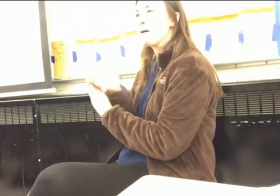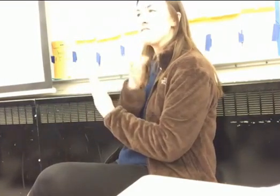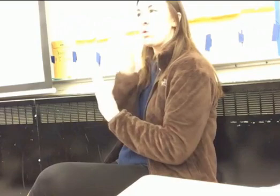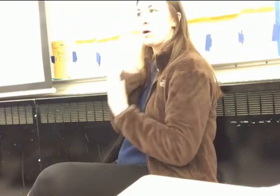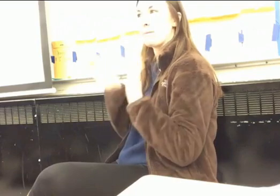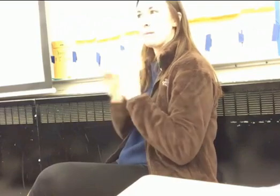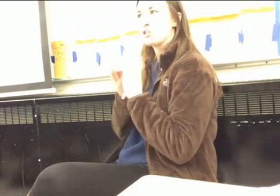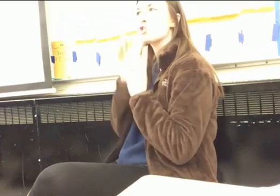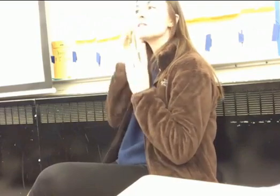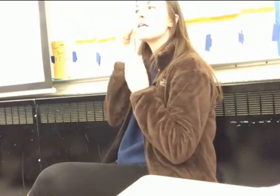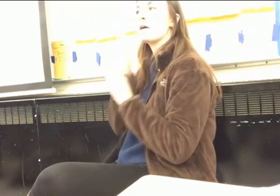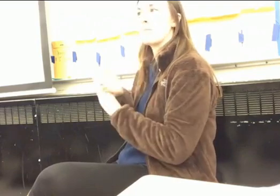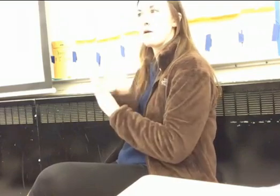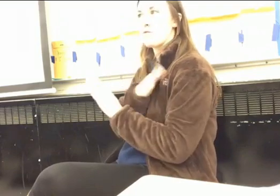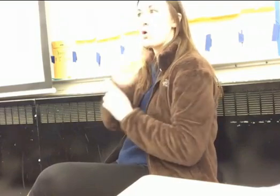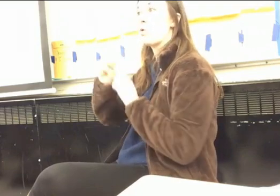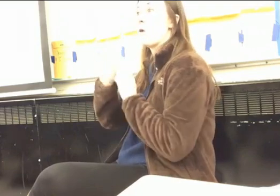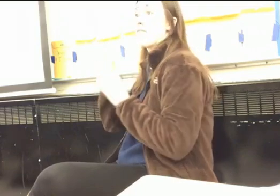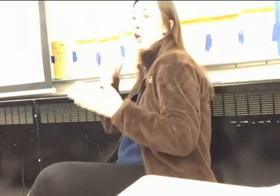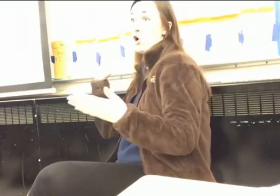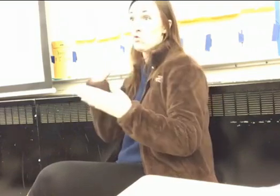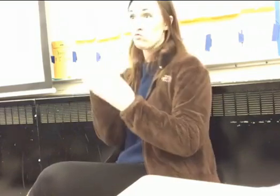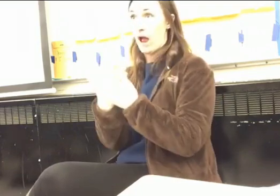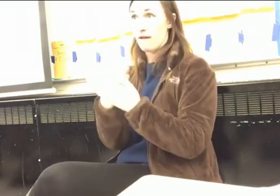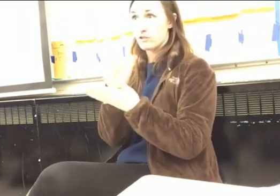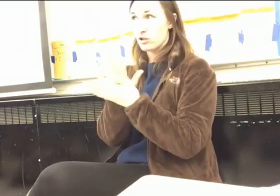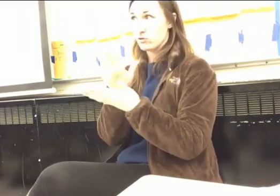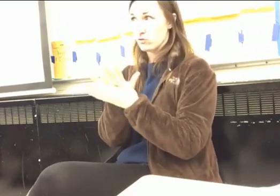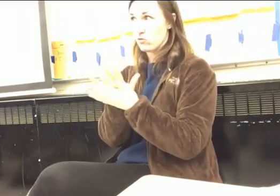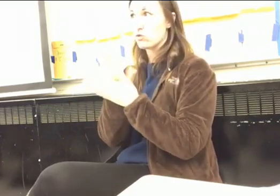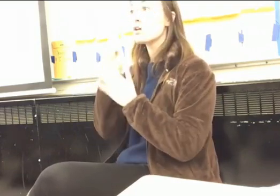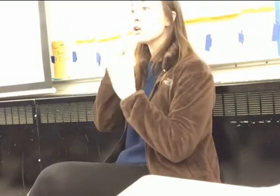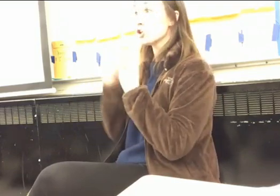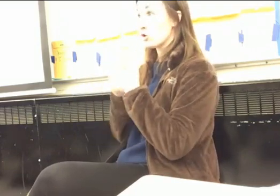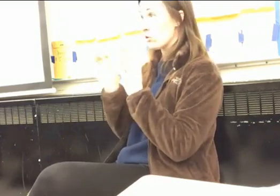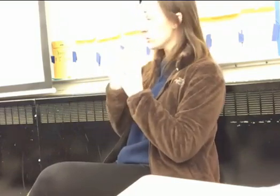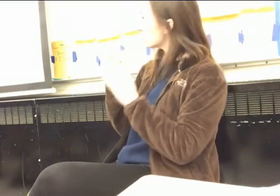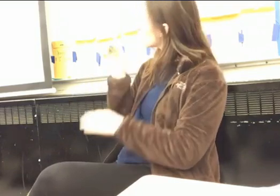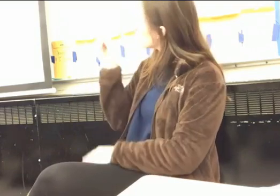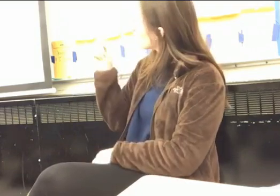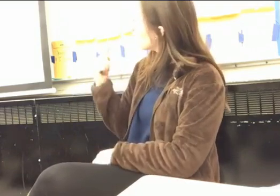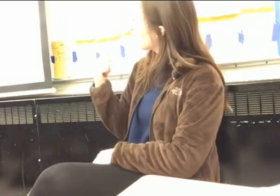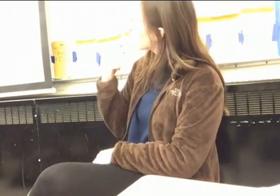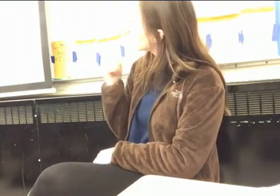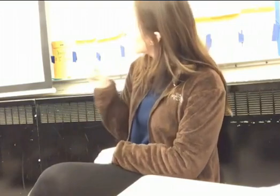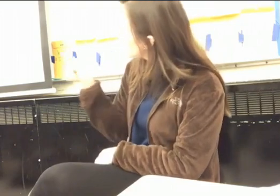before, this is when they arrive. If you notice as well, it says U.S. Army Signal Corps.